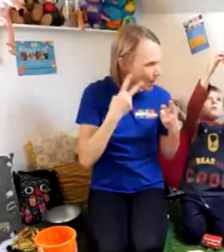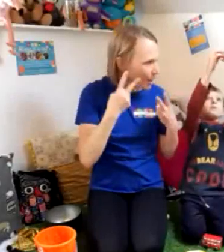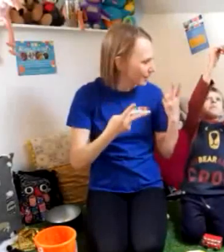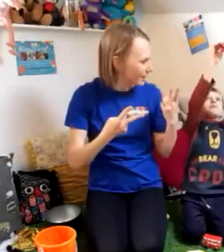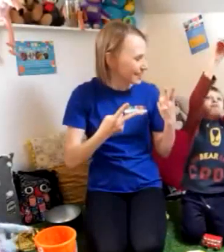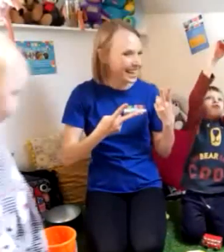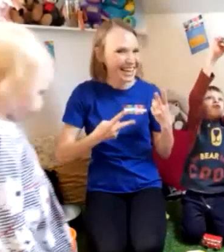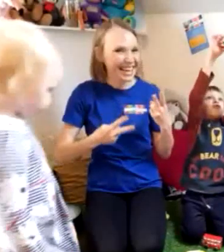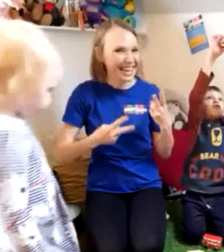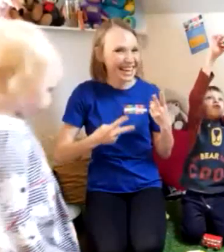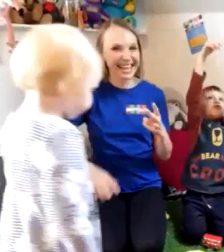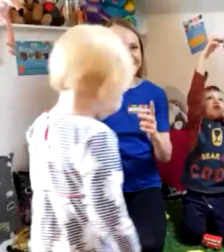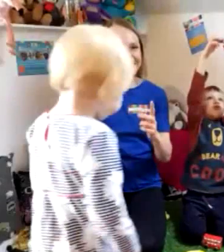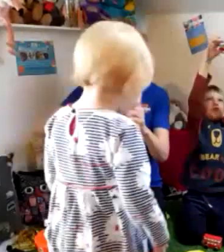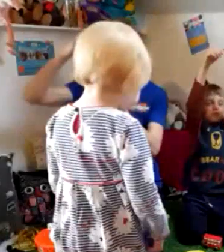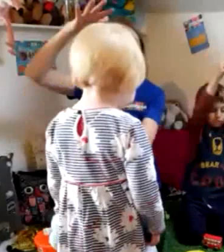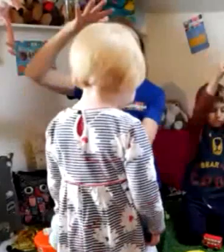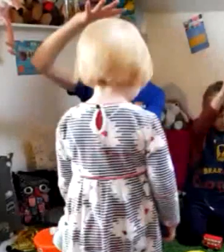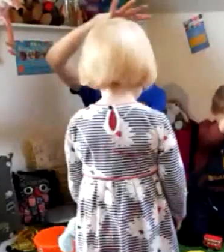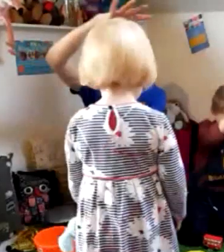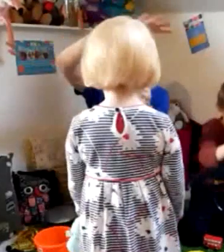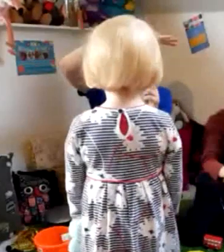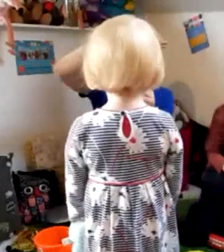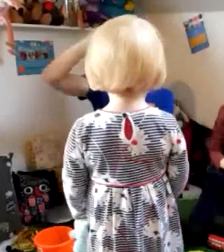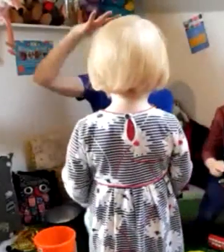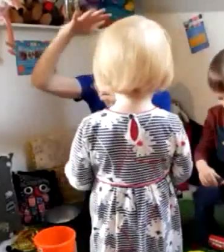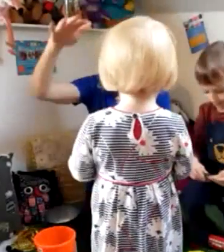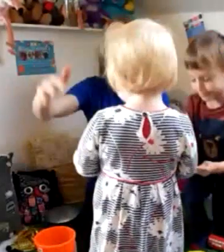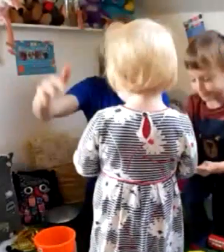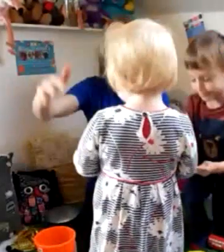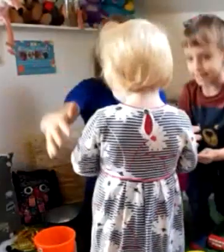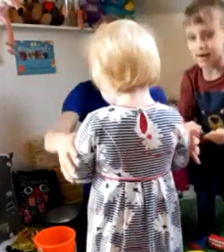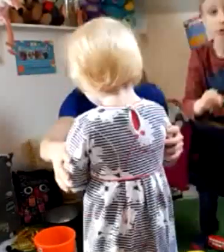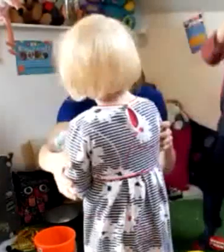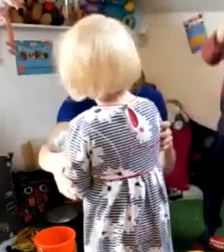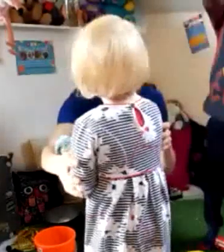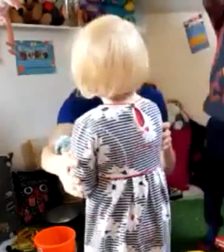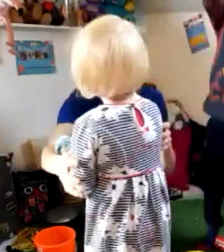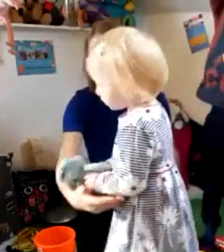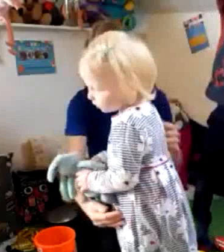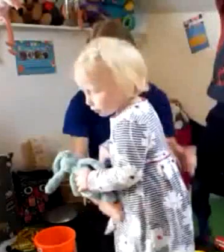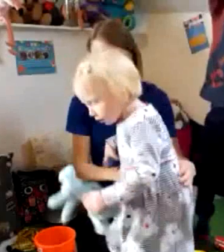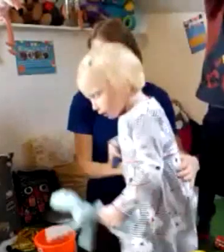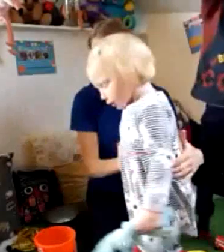first? It's our helicopter. Honey, do you want to sit down? So